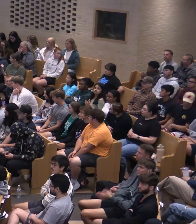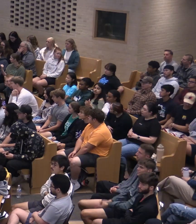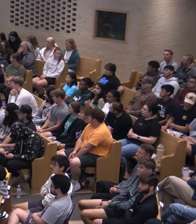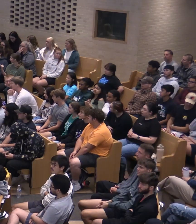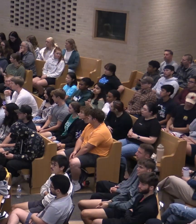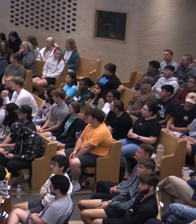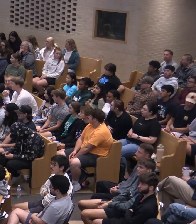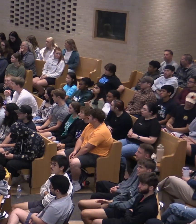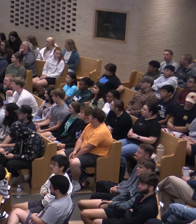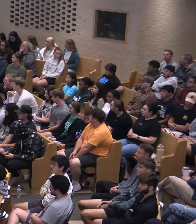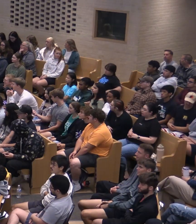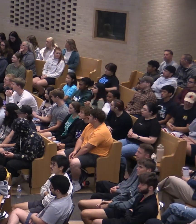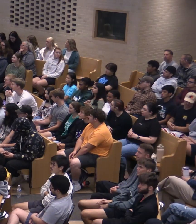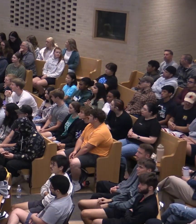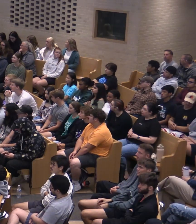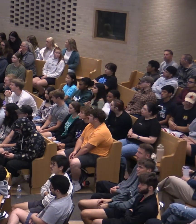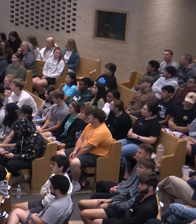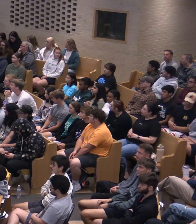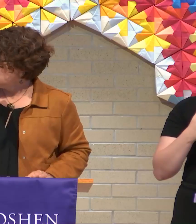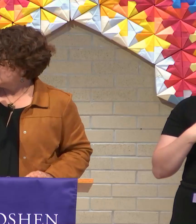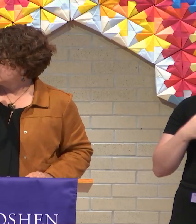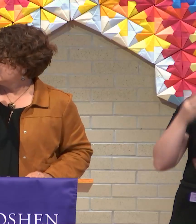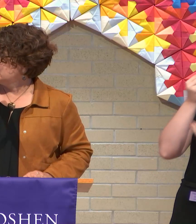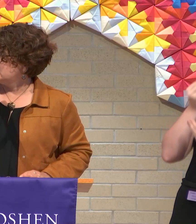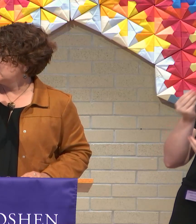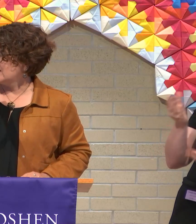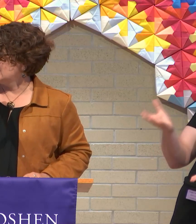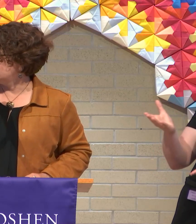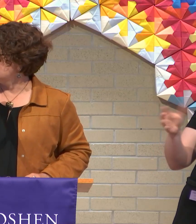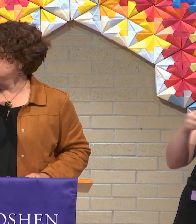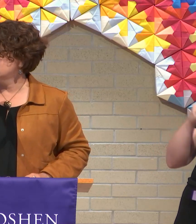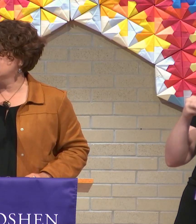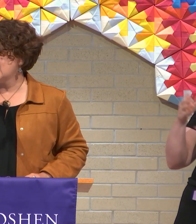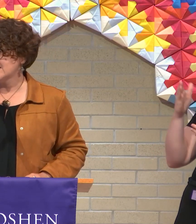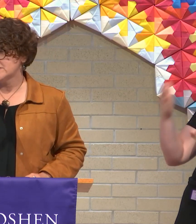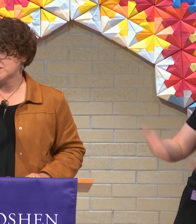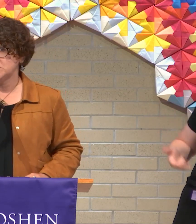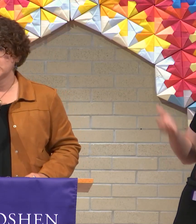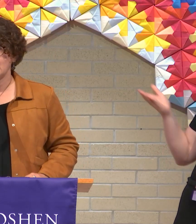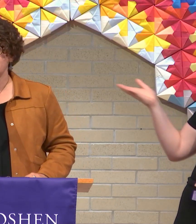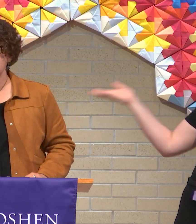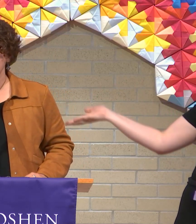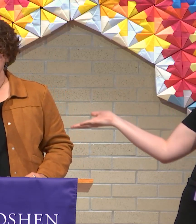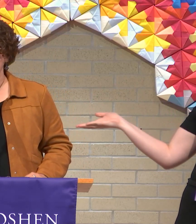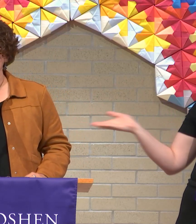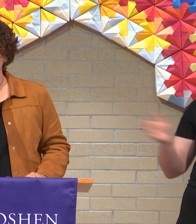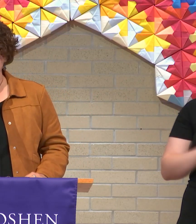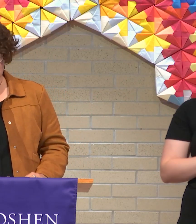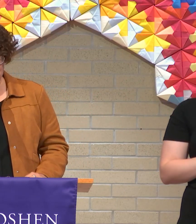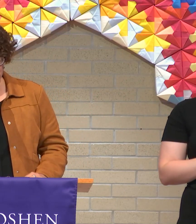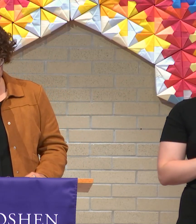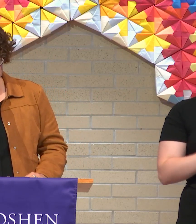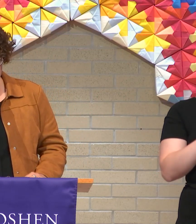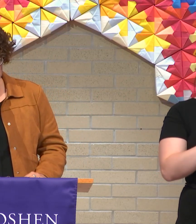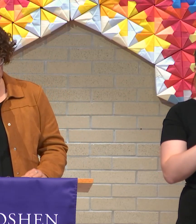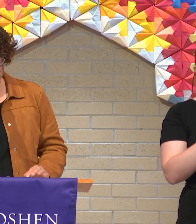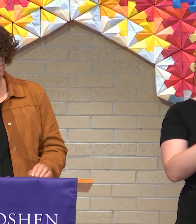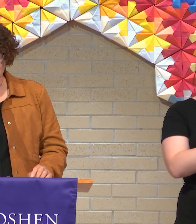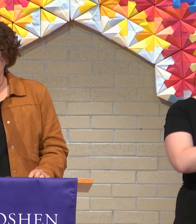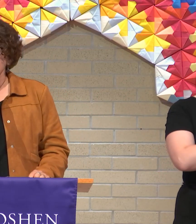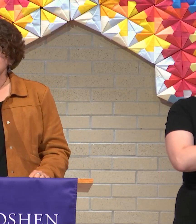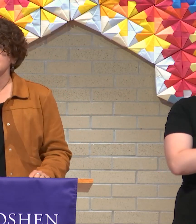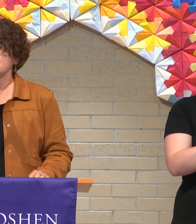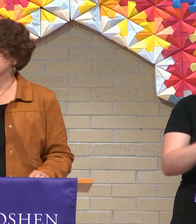I also want to extend a special welcome to our additional guests who are up here on the stage with